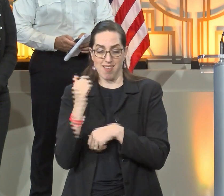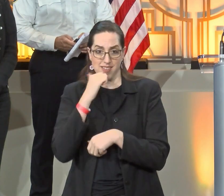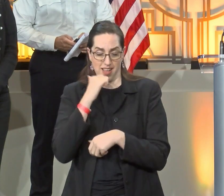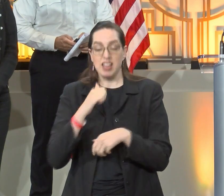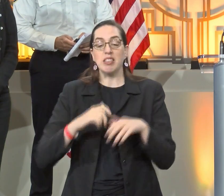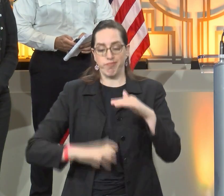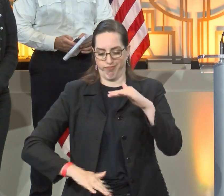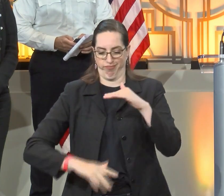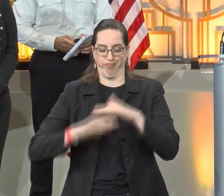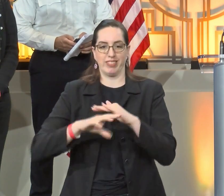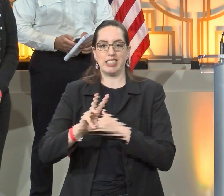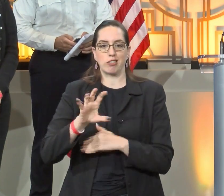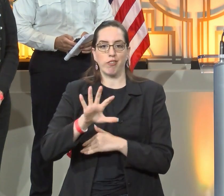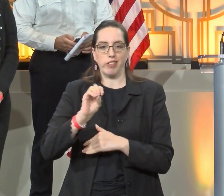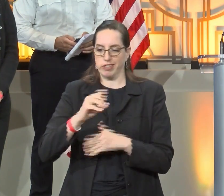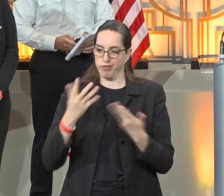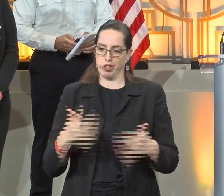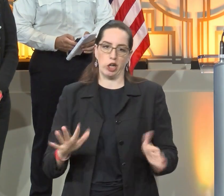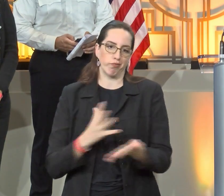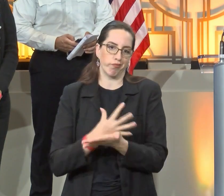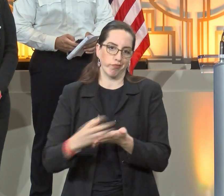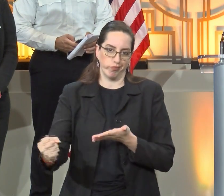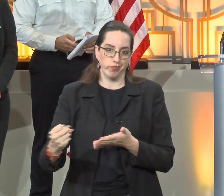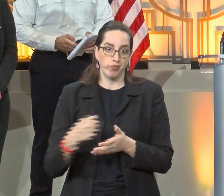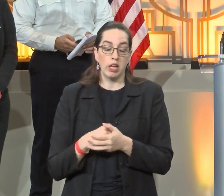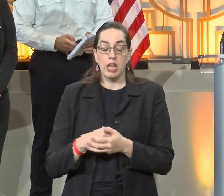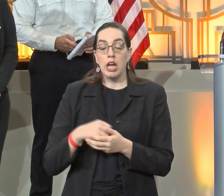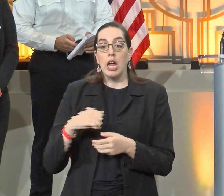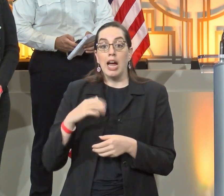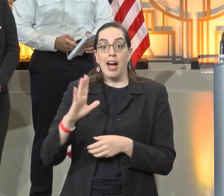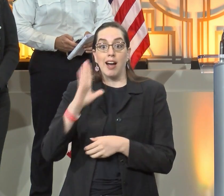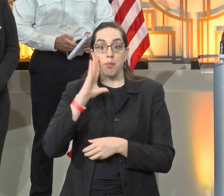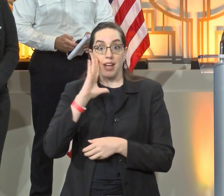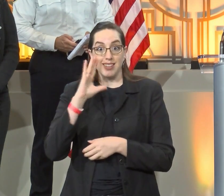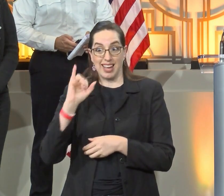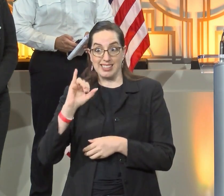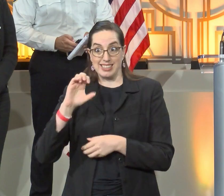stop testing people. The ICU bed usage,